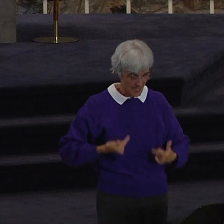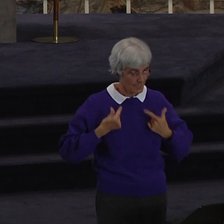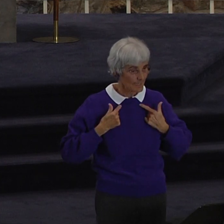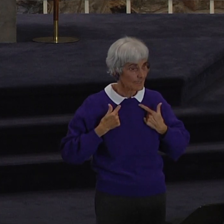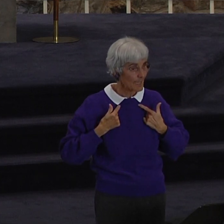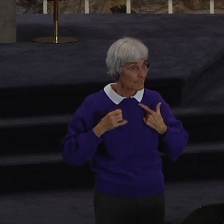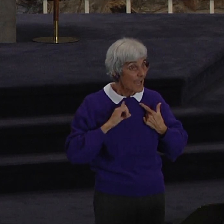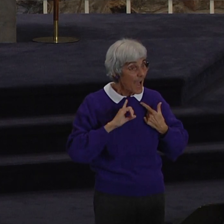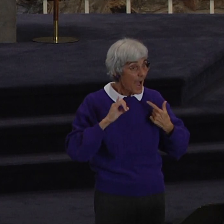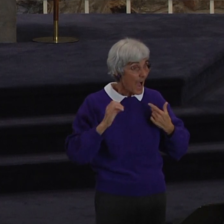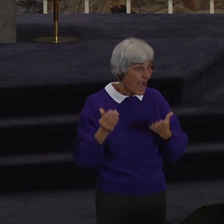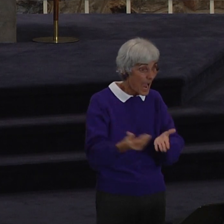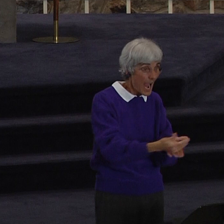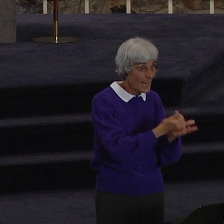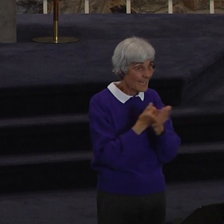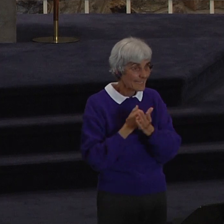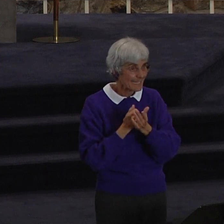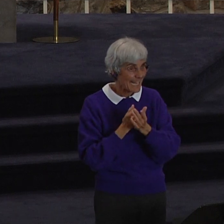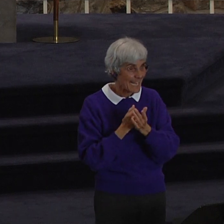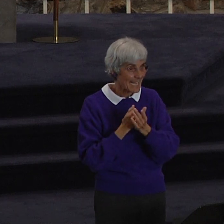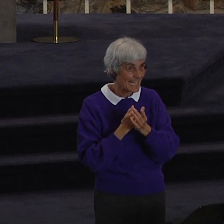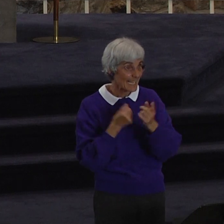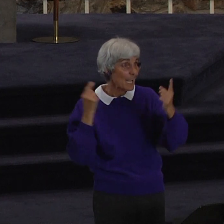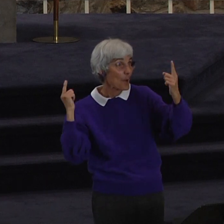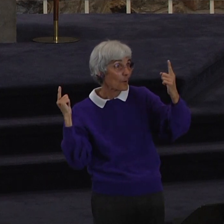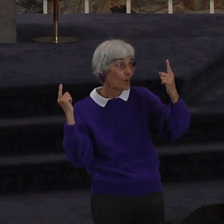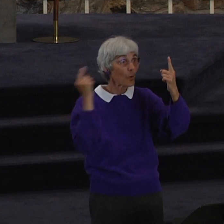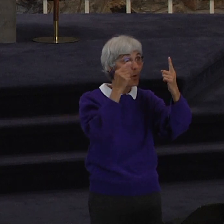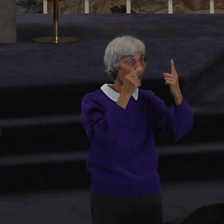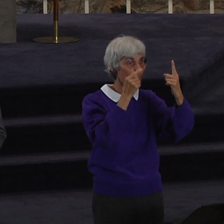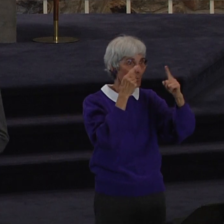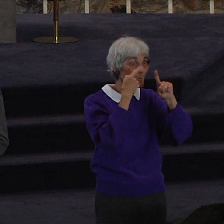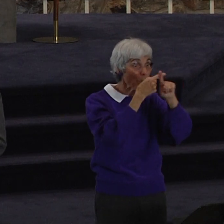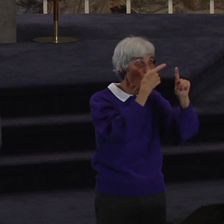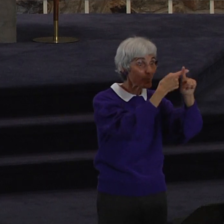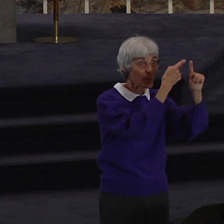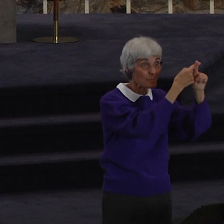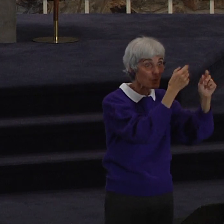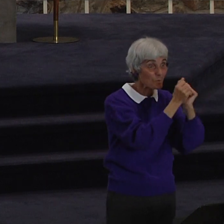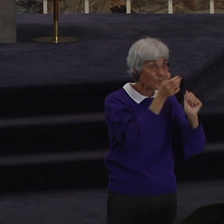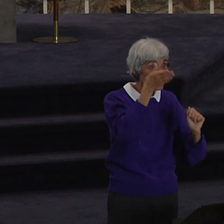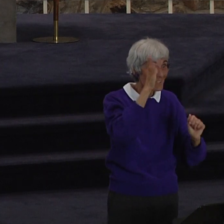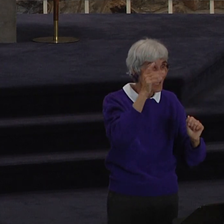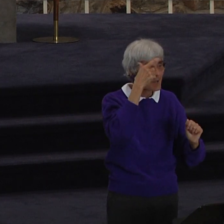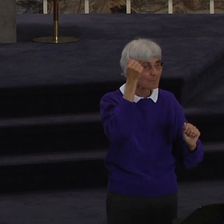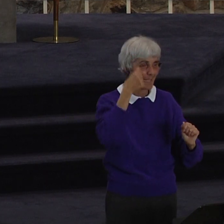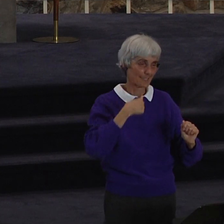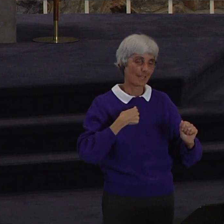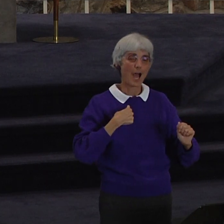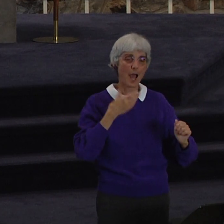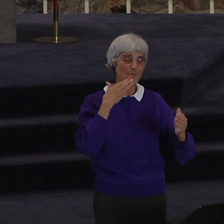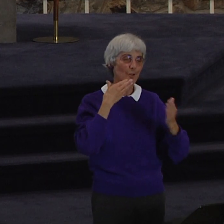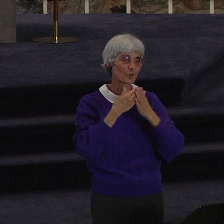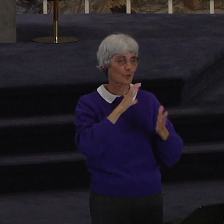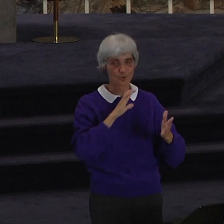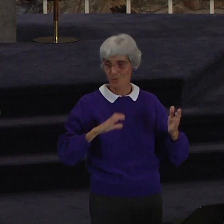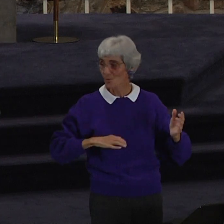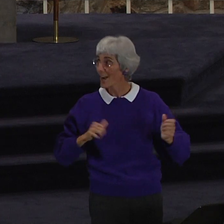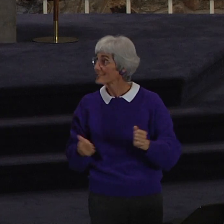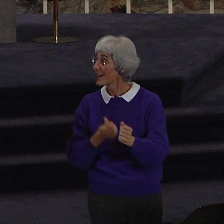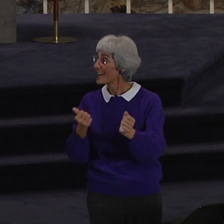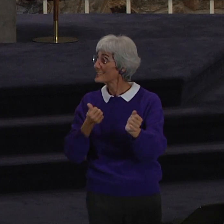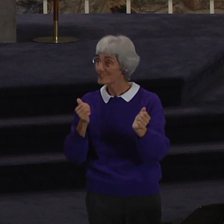as one where I gain bonus points with God because of my selfless service. I start to